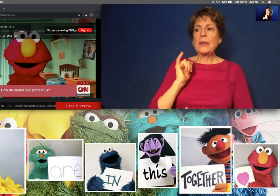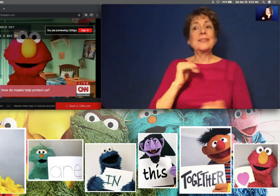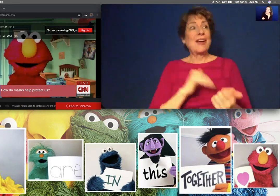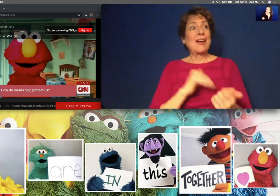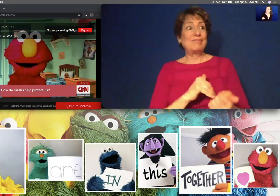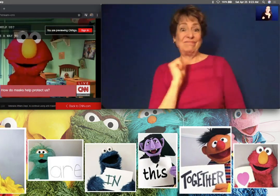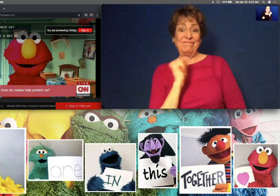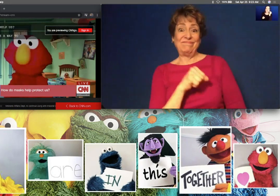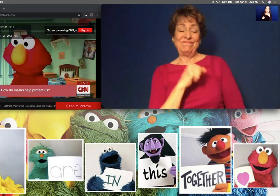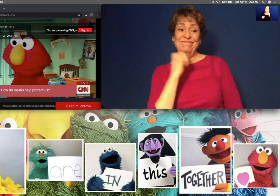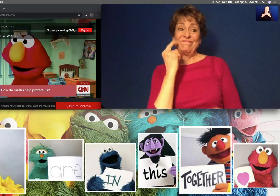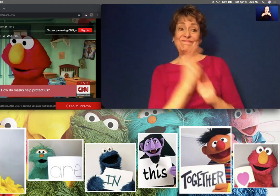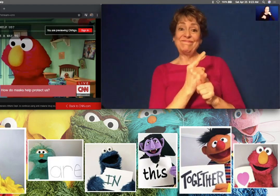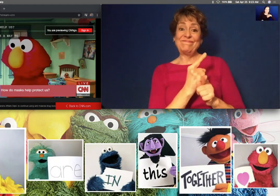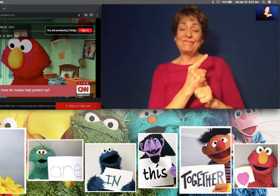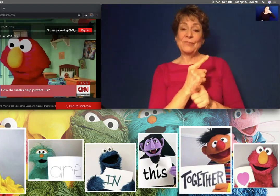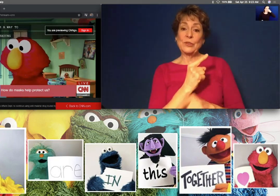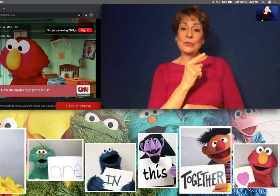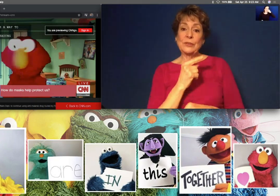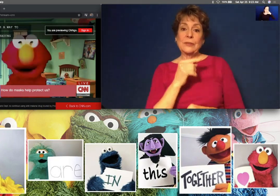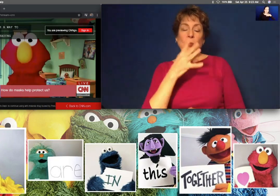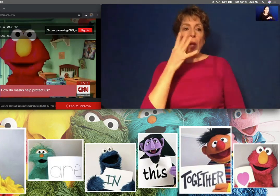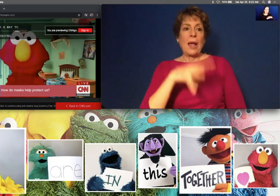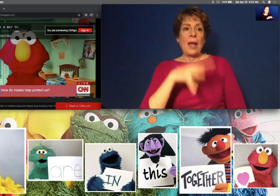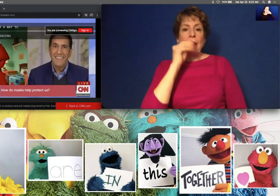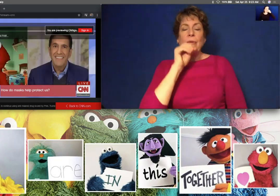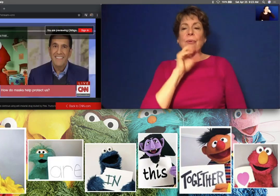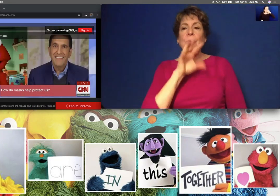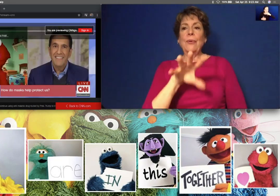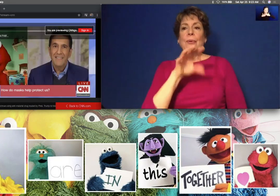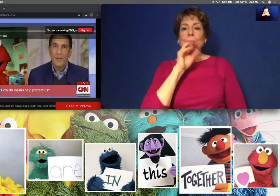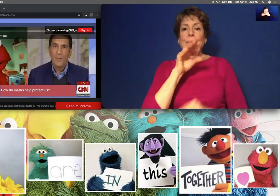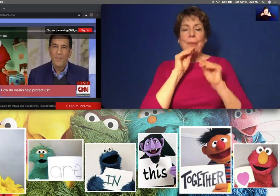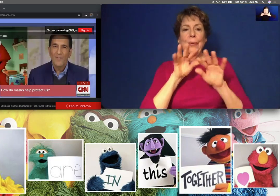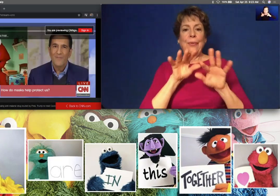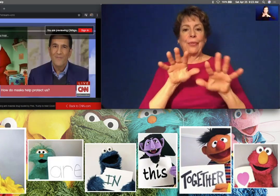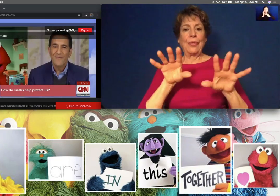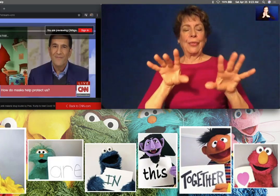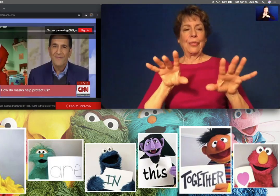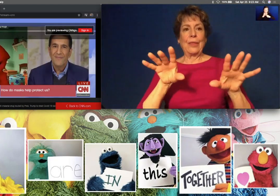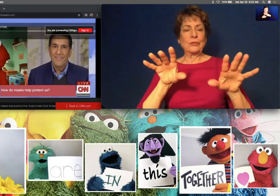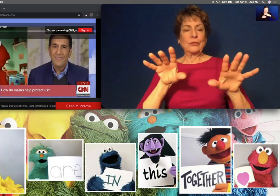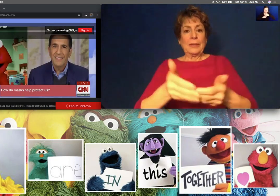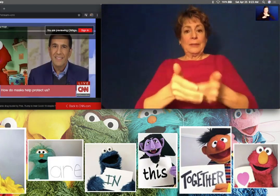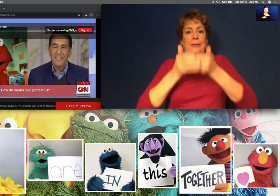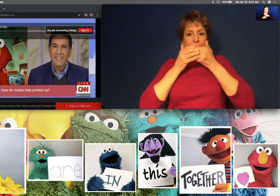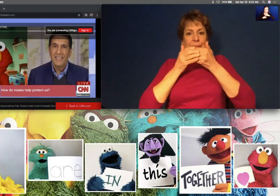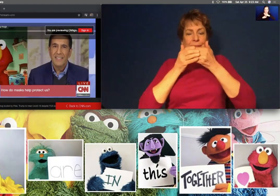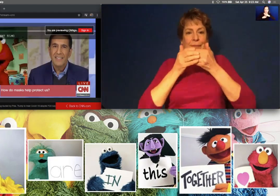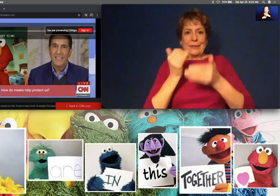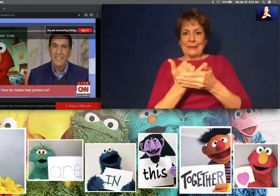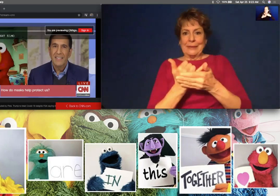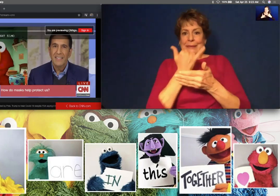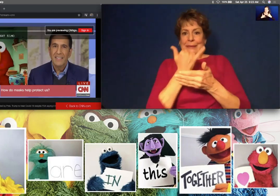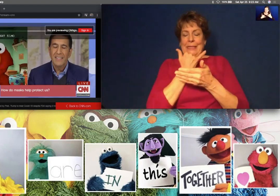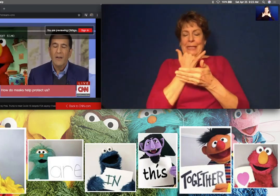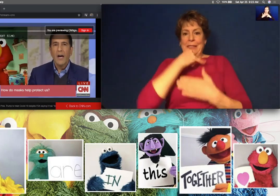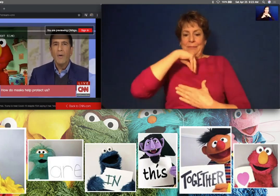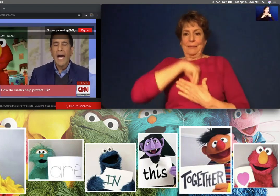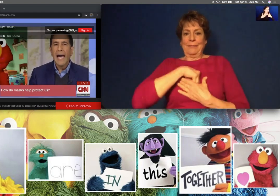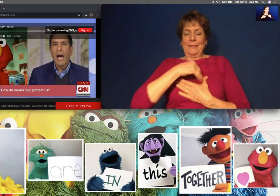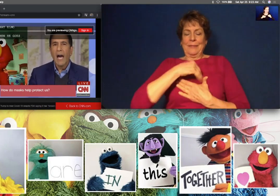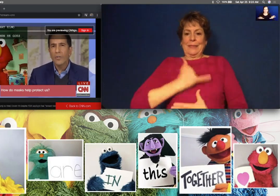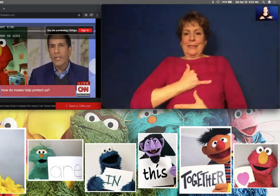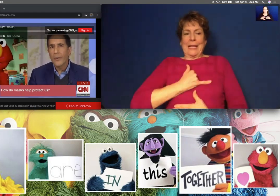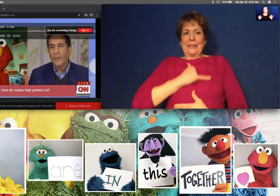breathe. Oh, so does that mean that Elmo should wear a mask when he's outside around other people? Well,